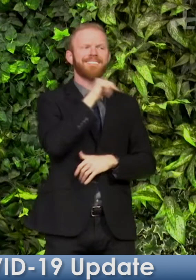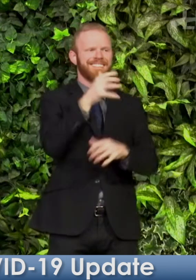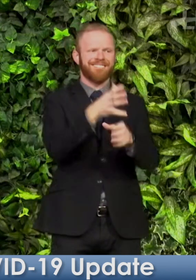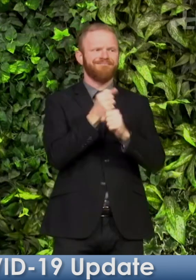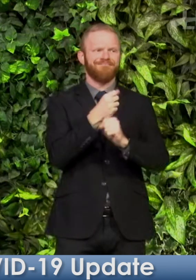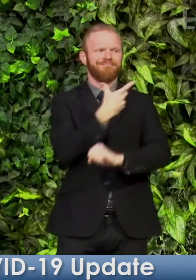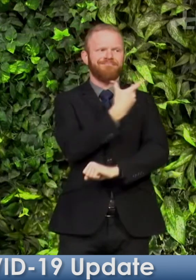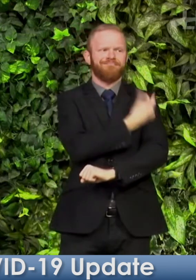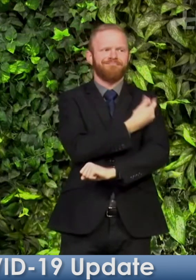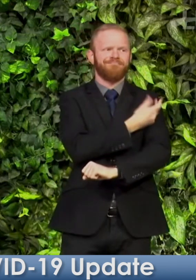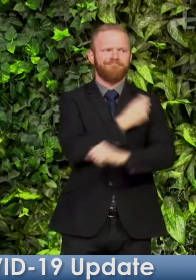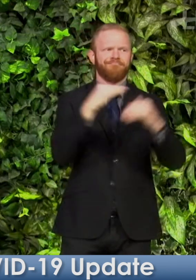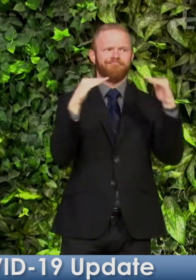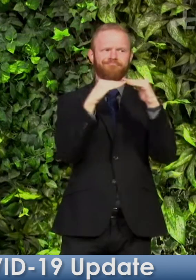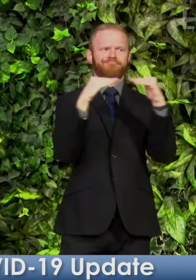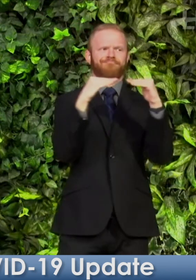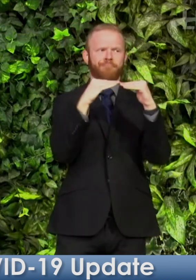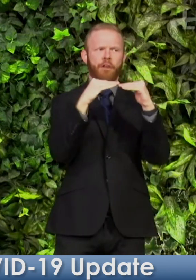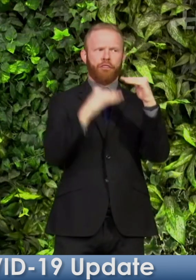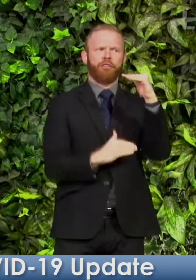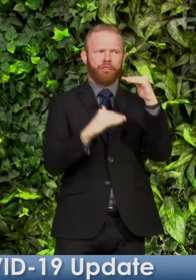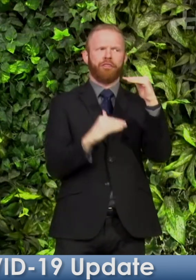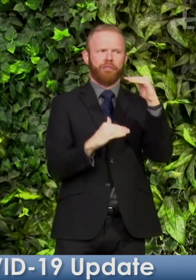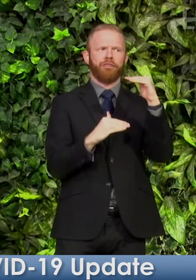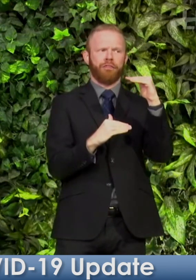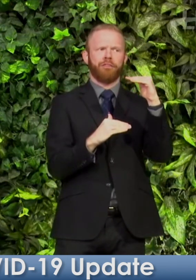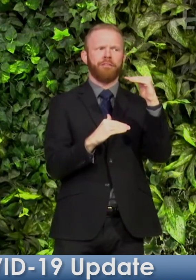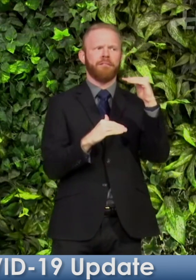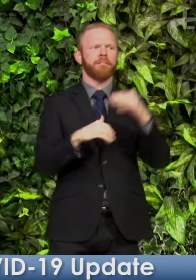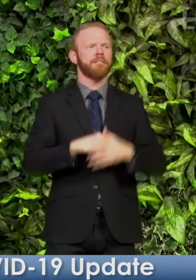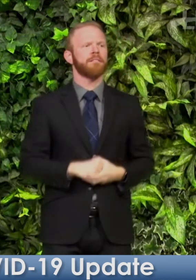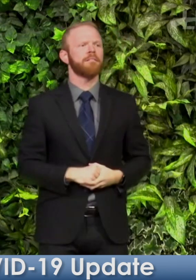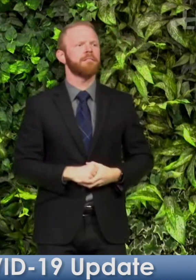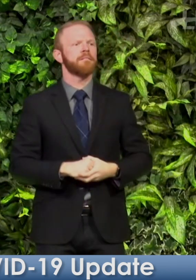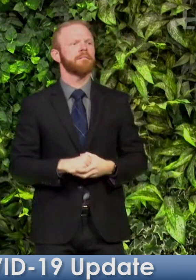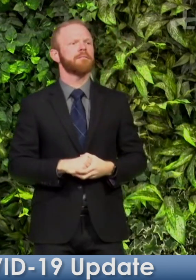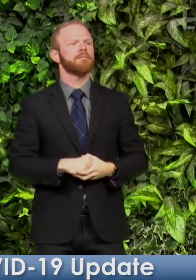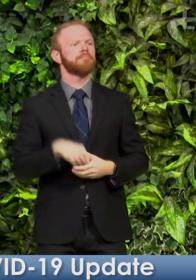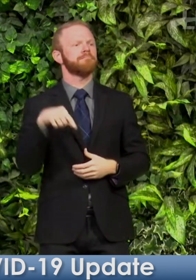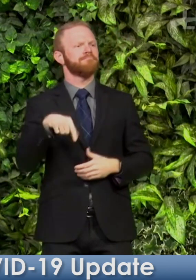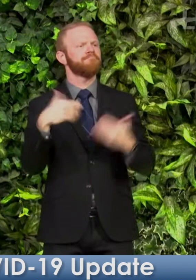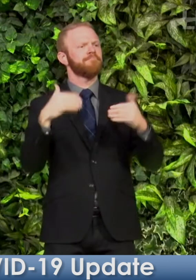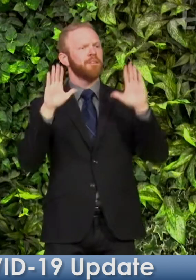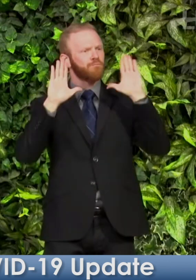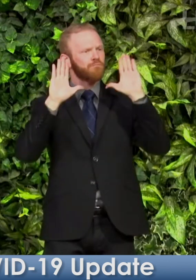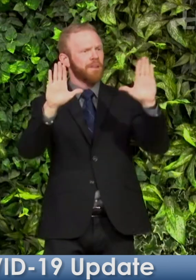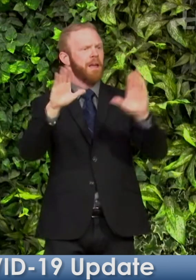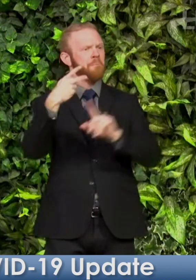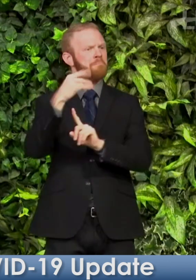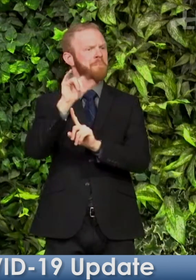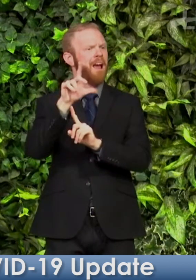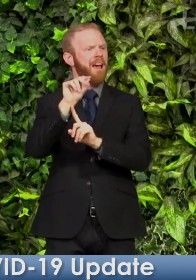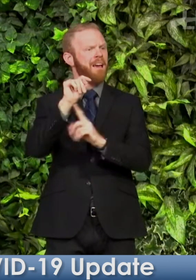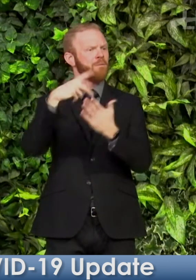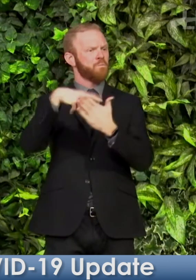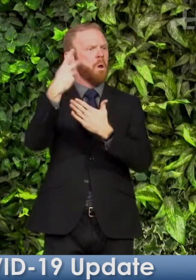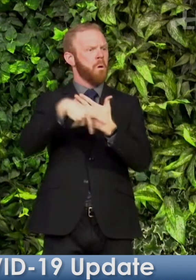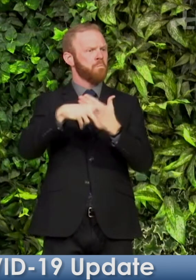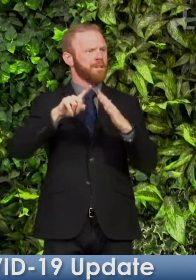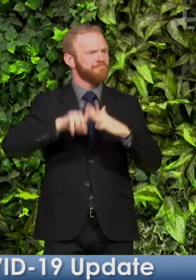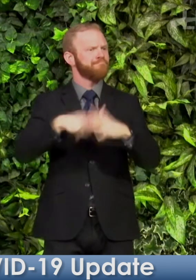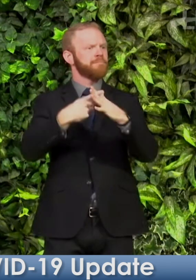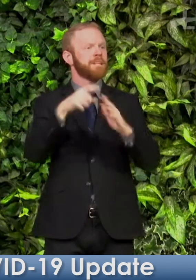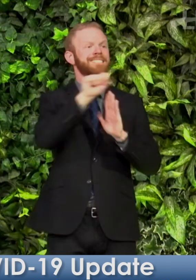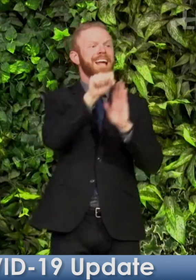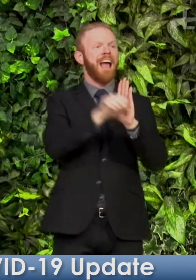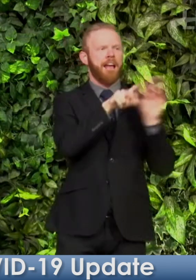to their population. But we know that this is a good pilot program for the rest of the state to carry, and we thank the good collaboration between